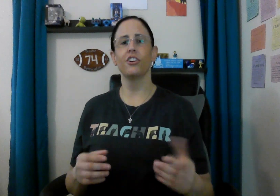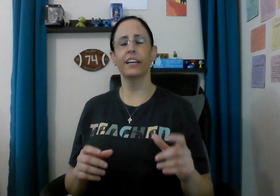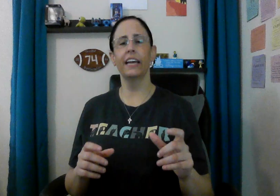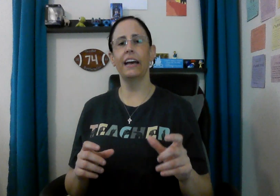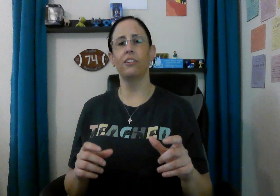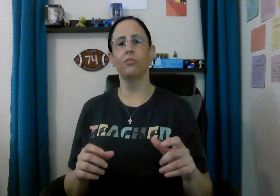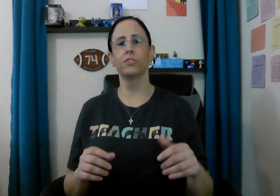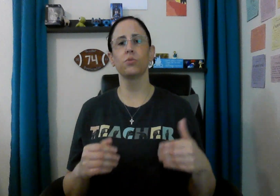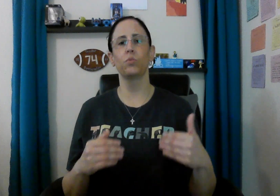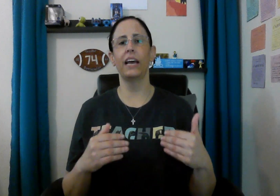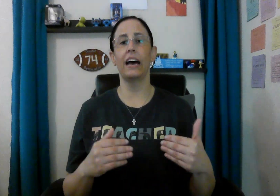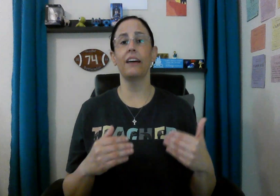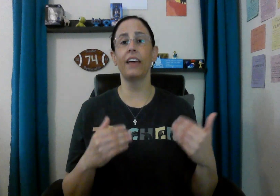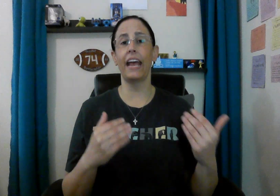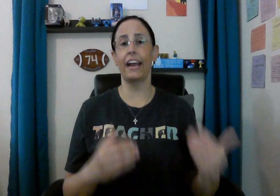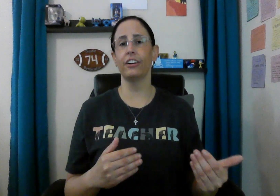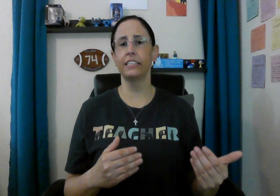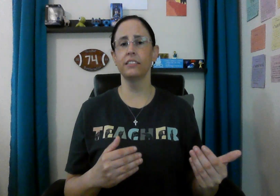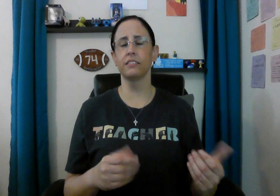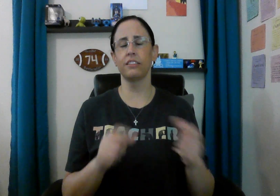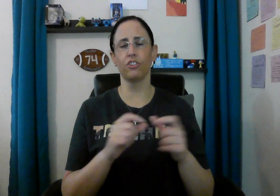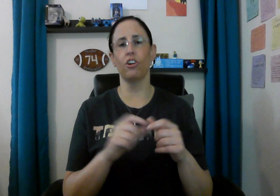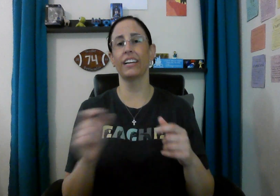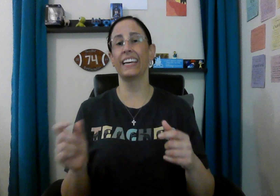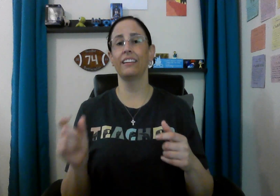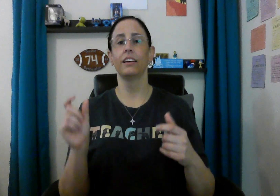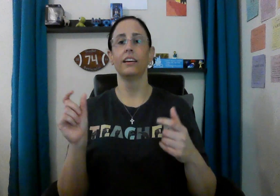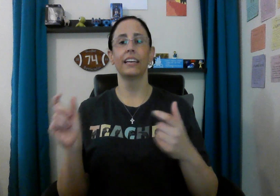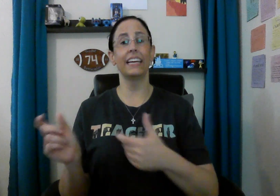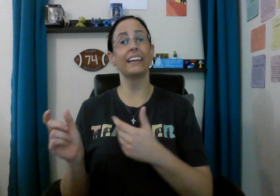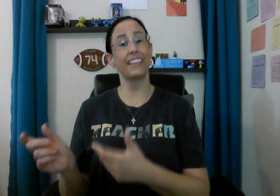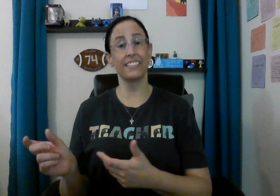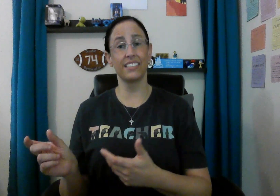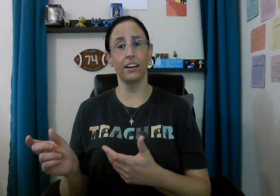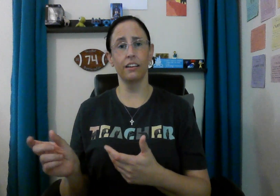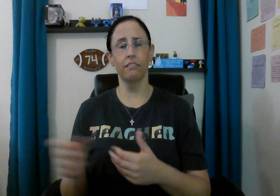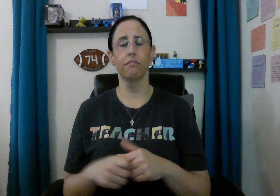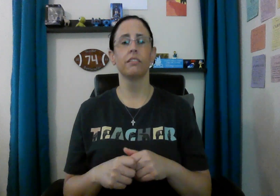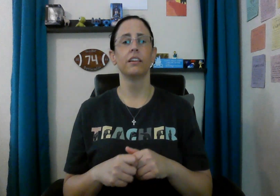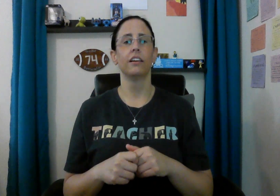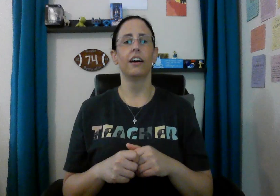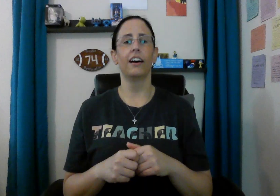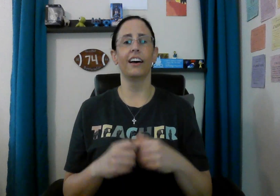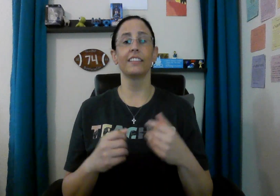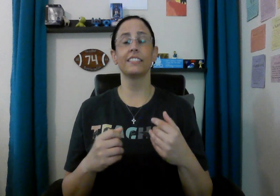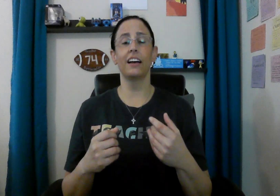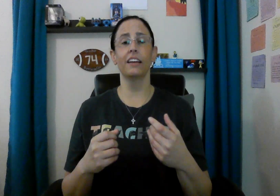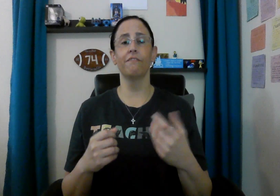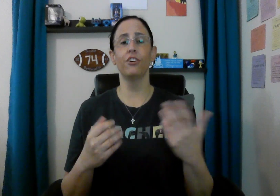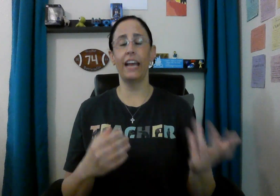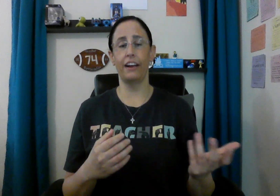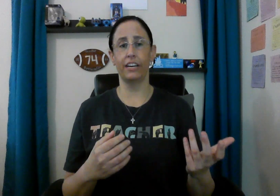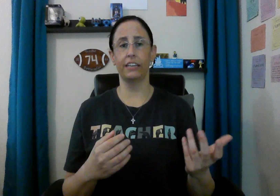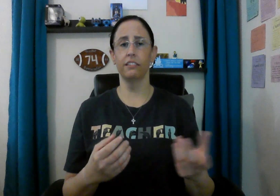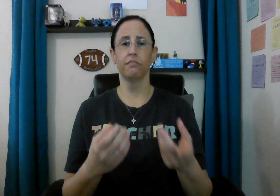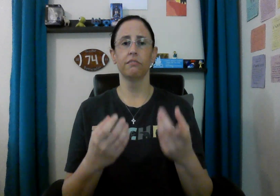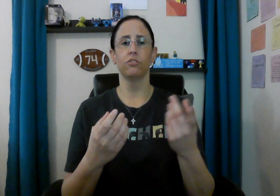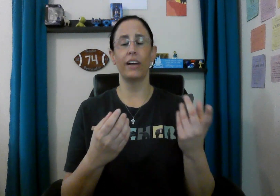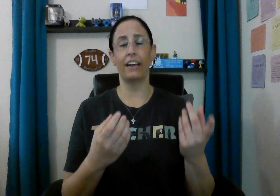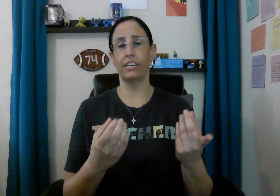Starting out, we have errands. They're calling it getting things done. The sign for errand or